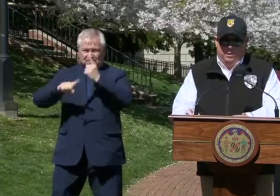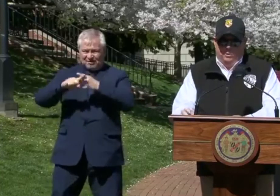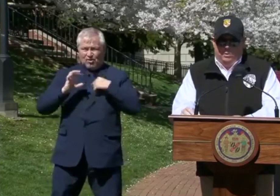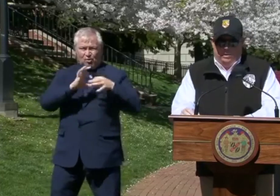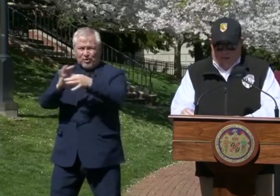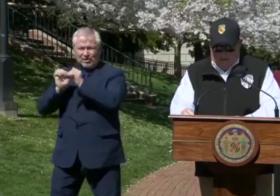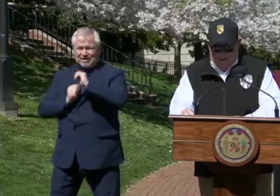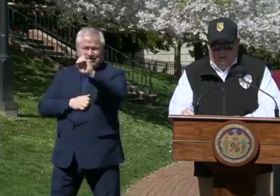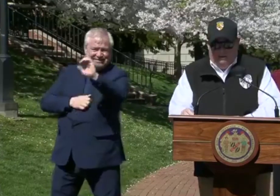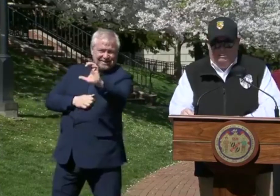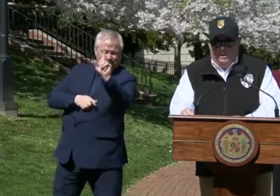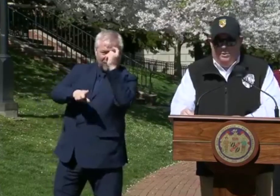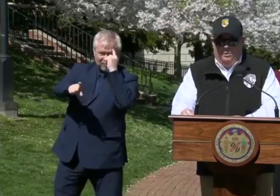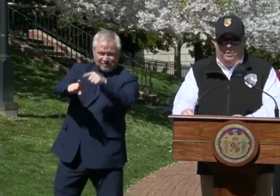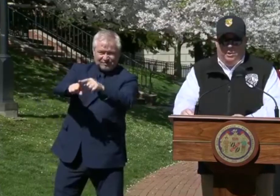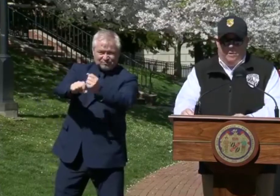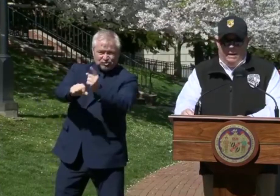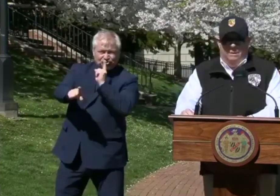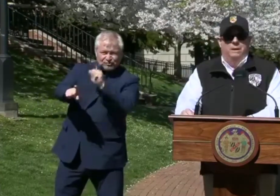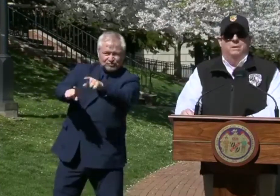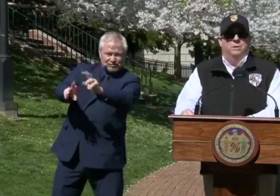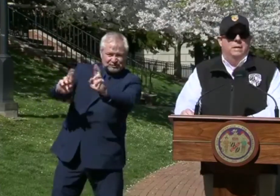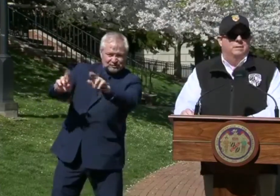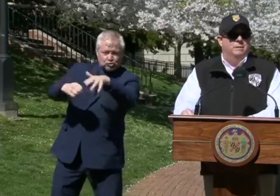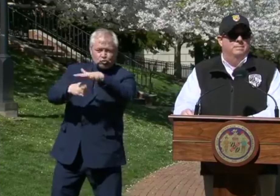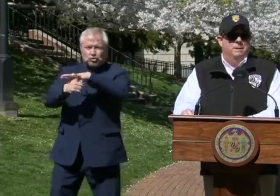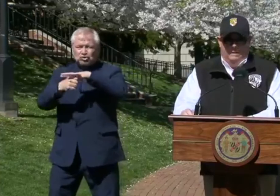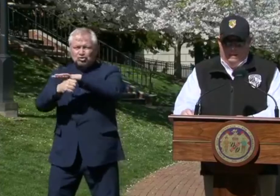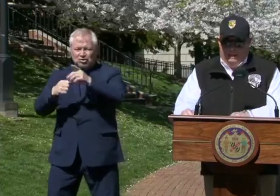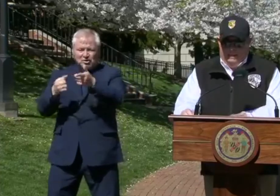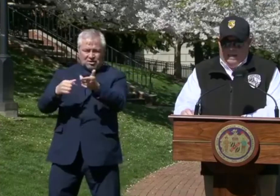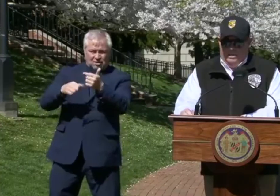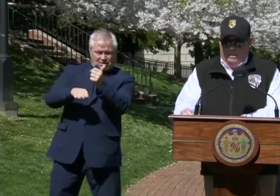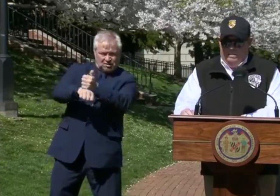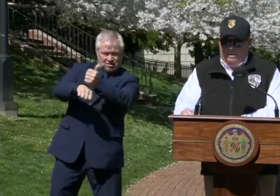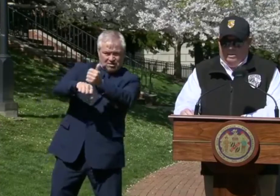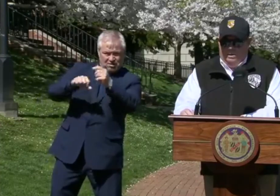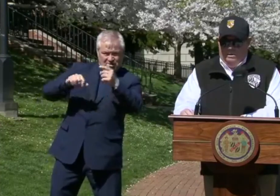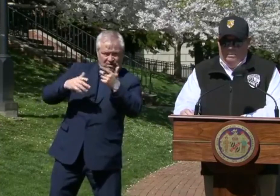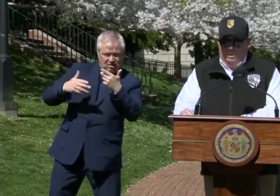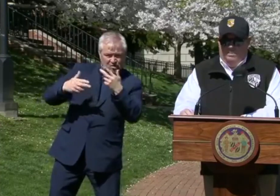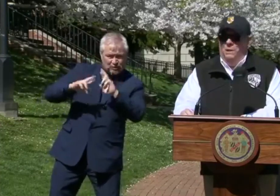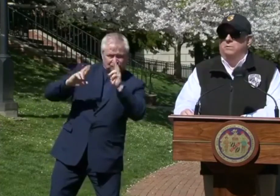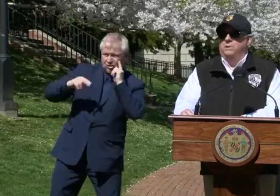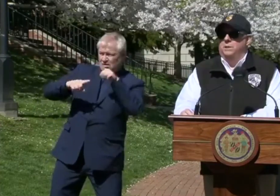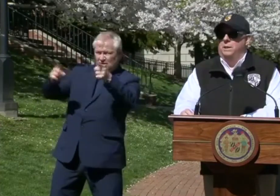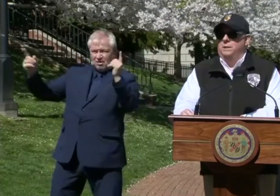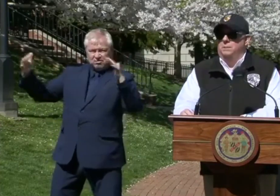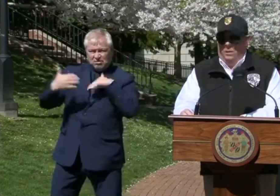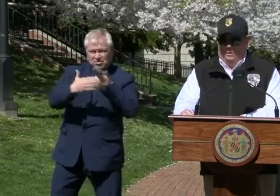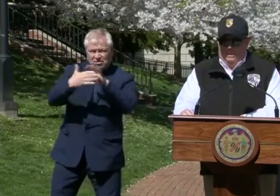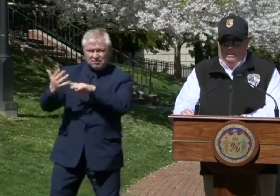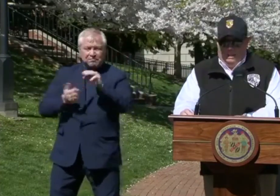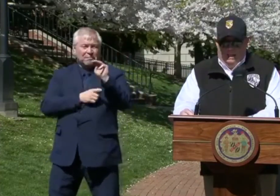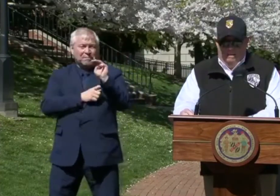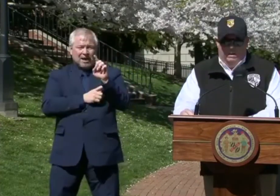to ensure that regional surge capacity is addressed, and engaging MedStar, which operates facilities in